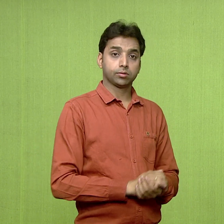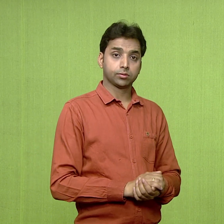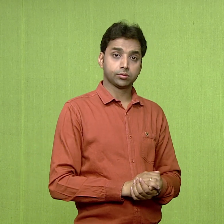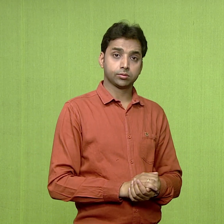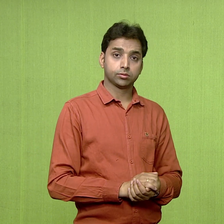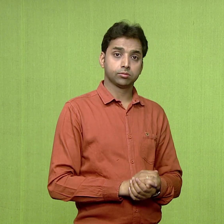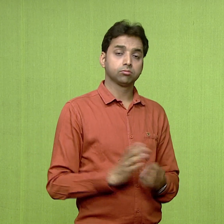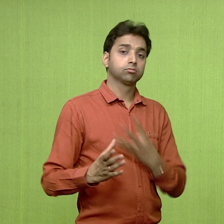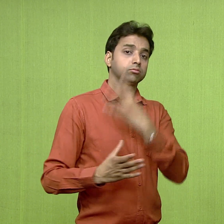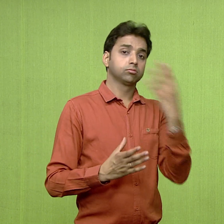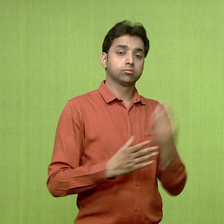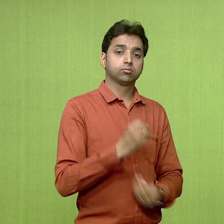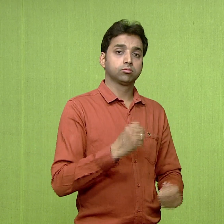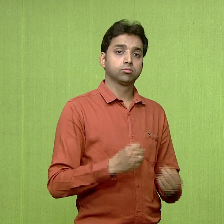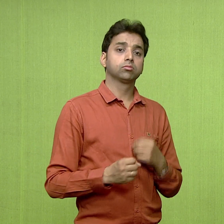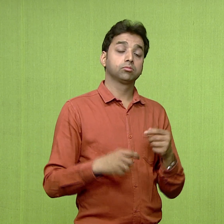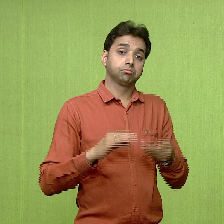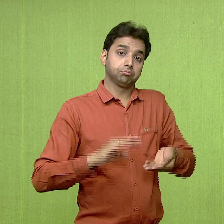were the chief languages.